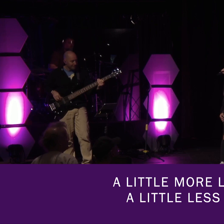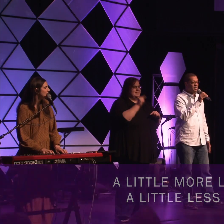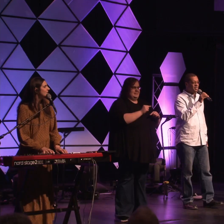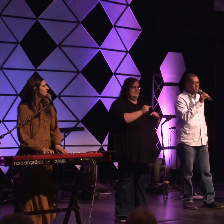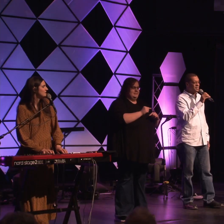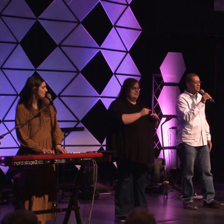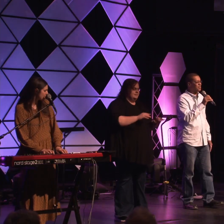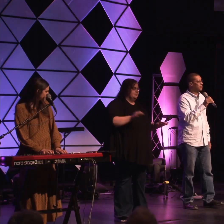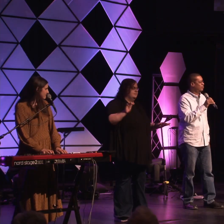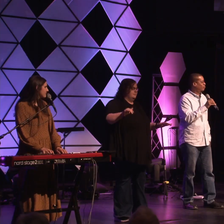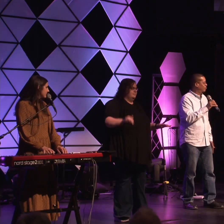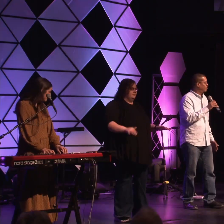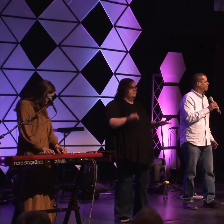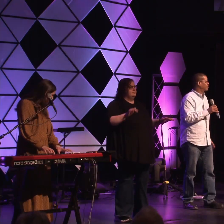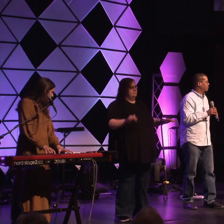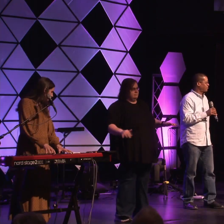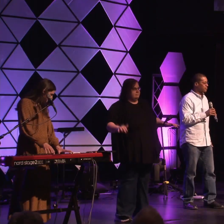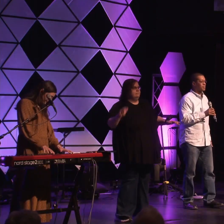like me.